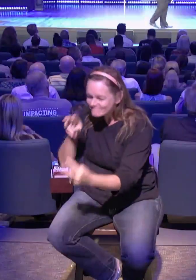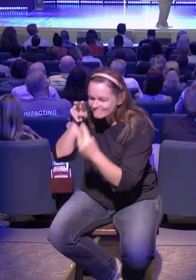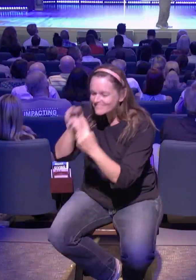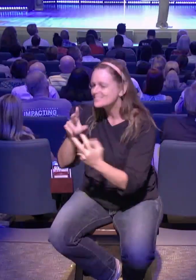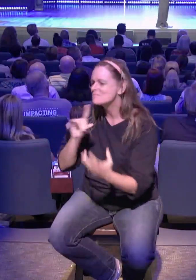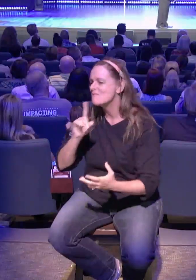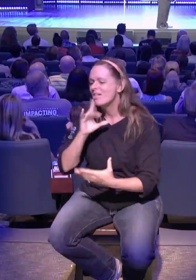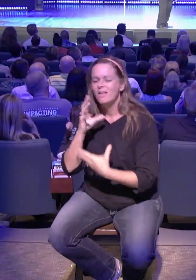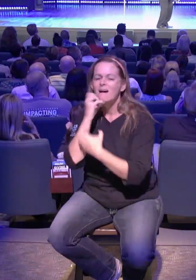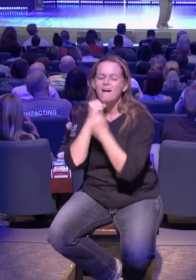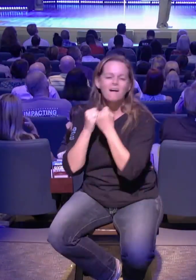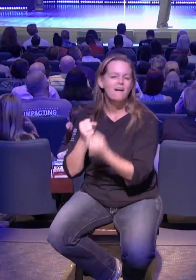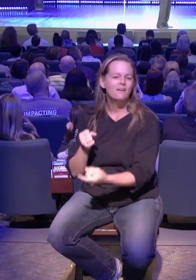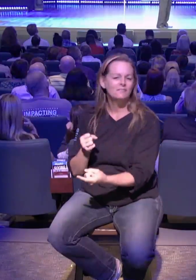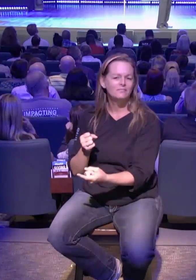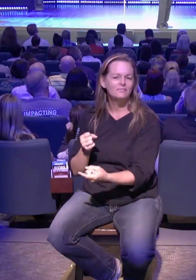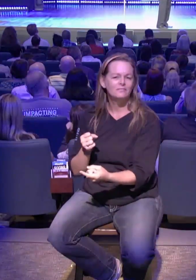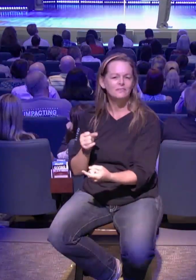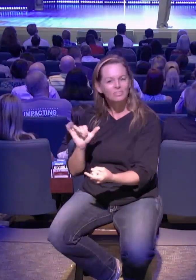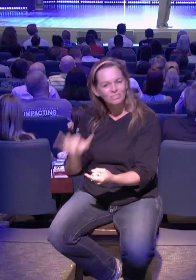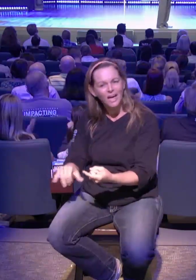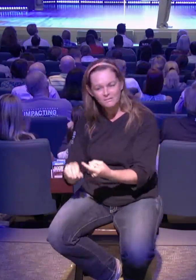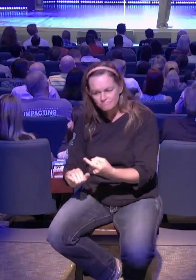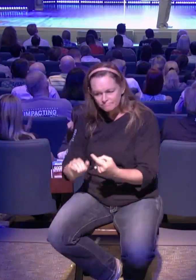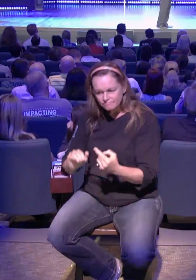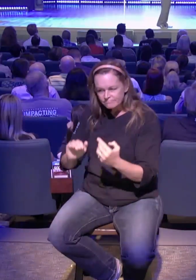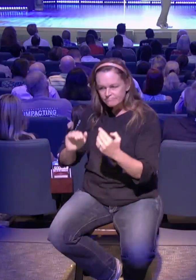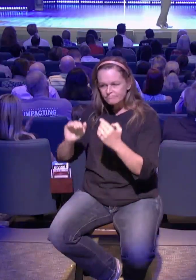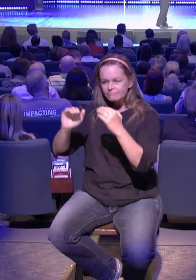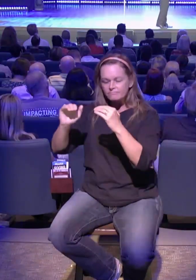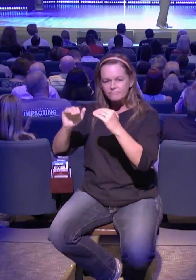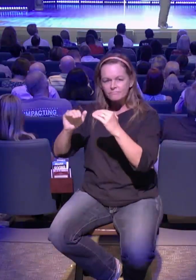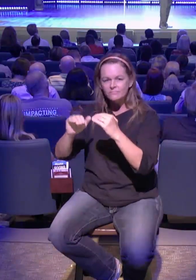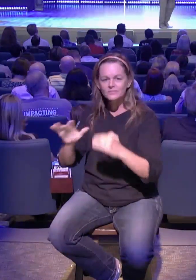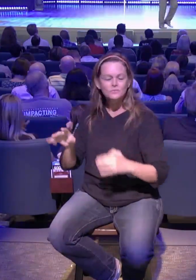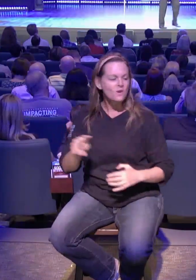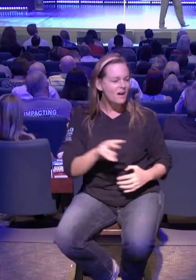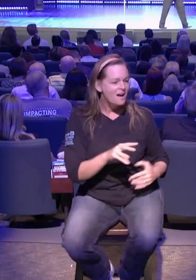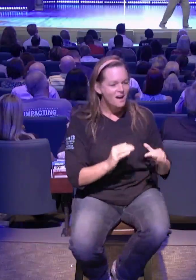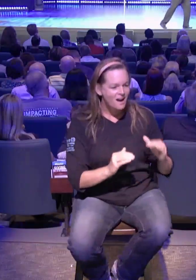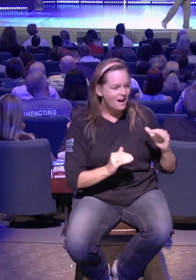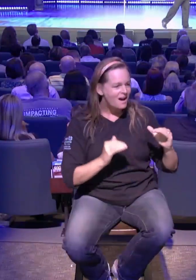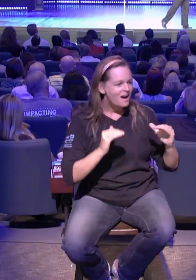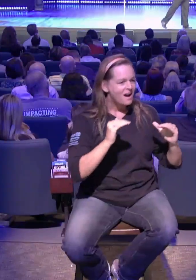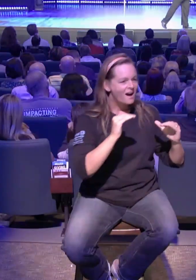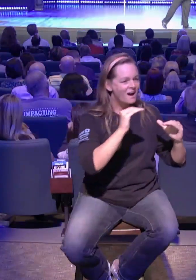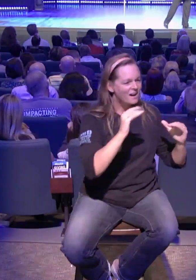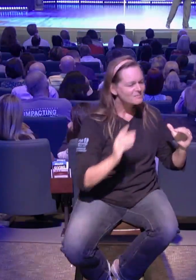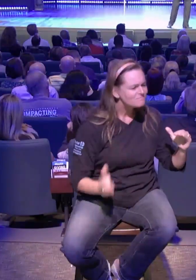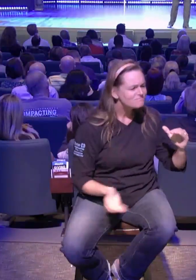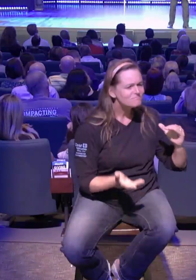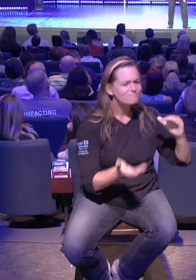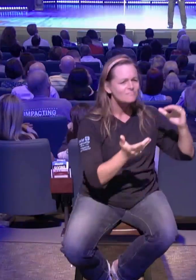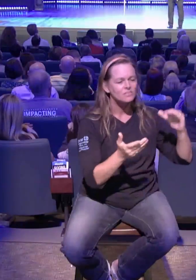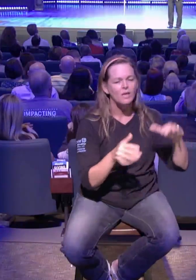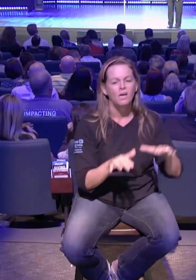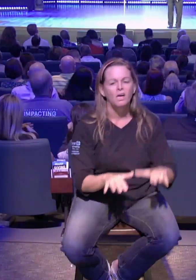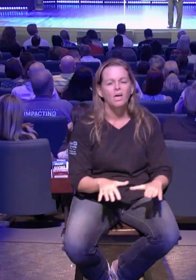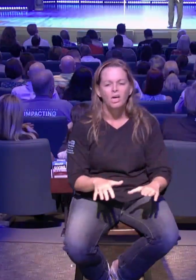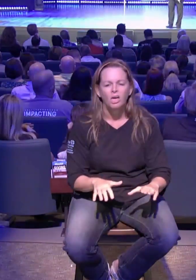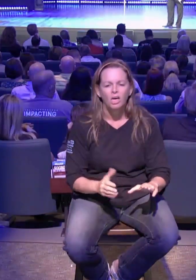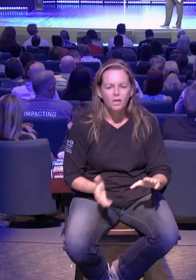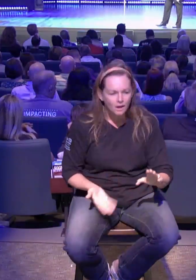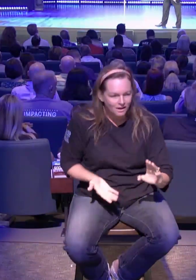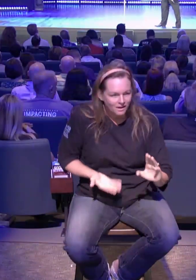We're trying to affirm and build people up. We stand out because we're speaking life over people.